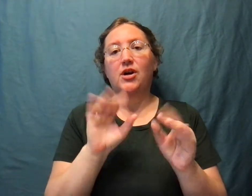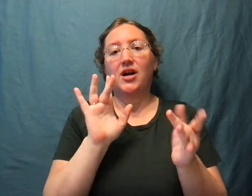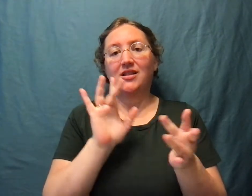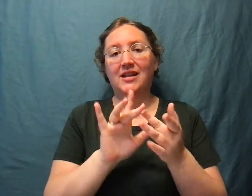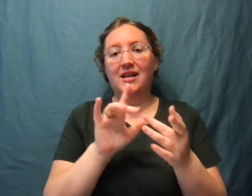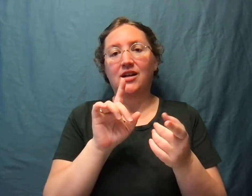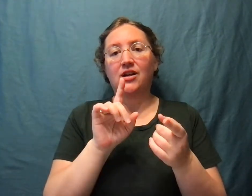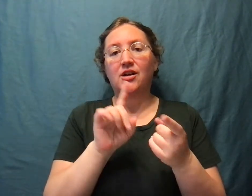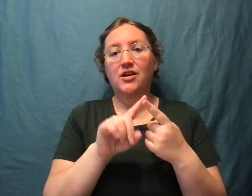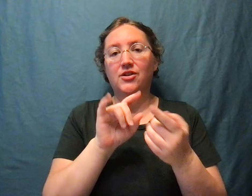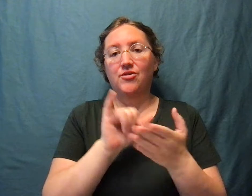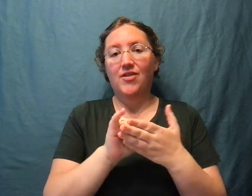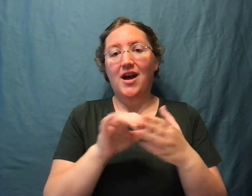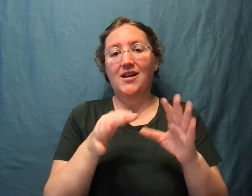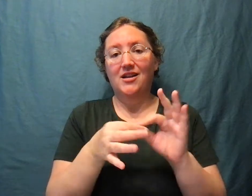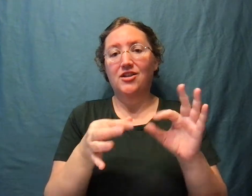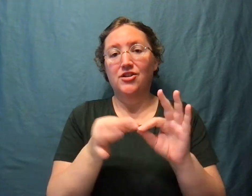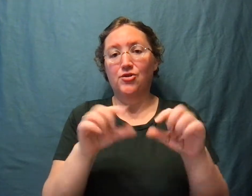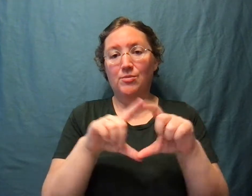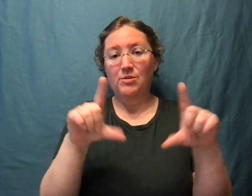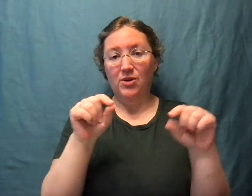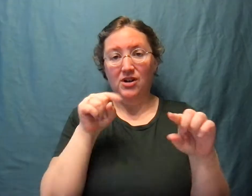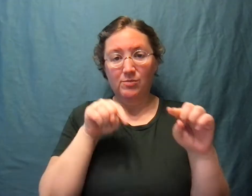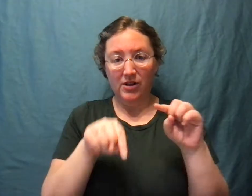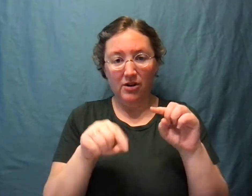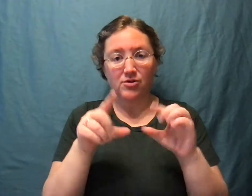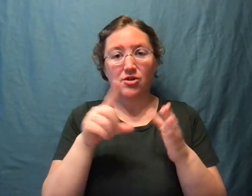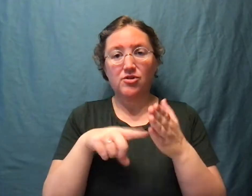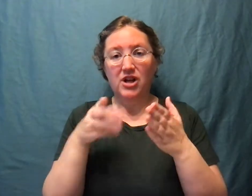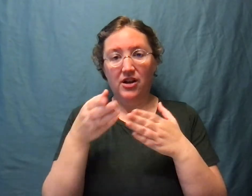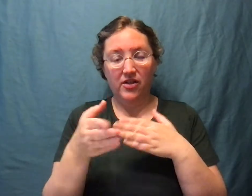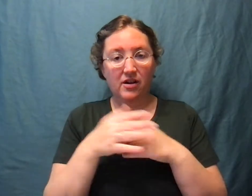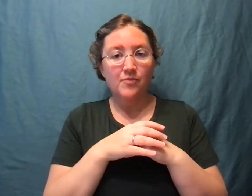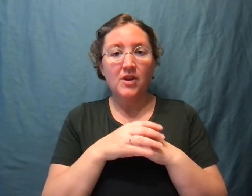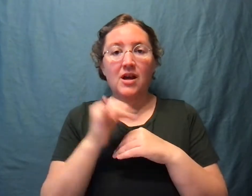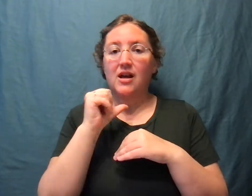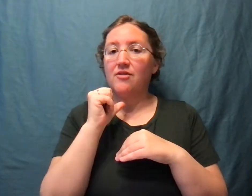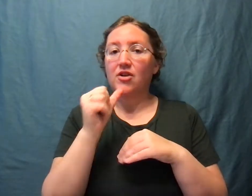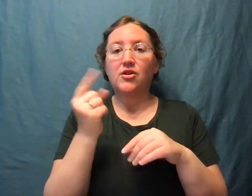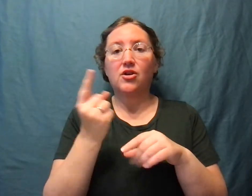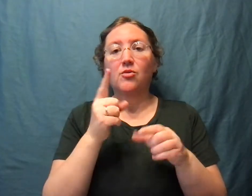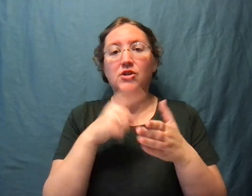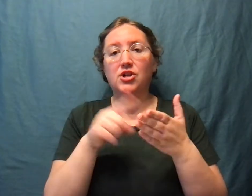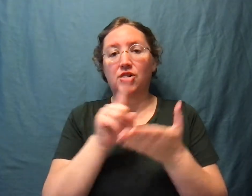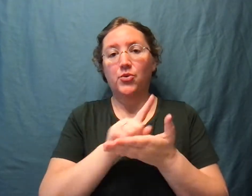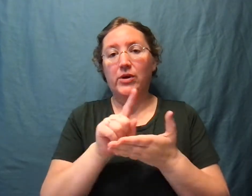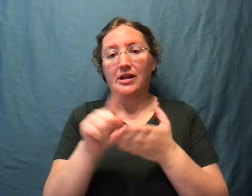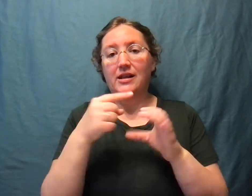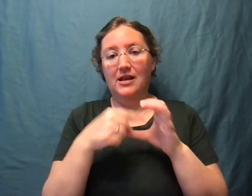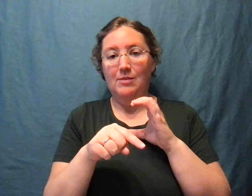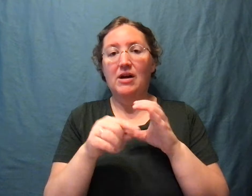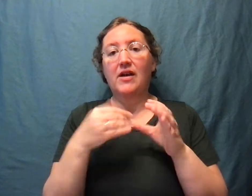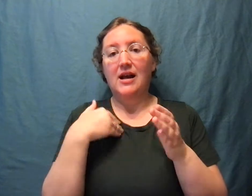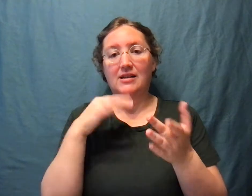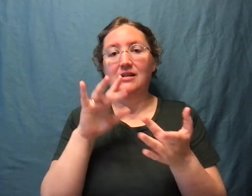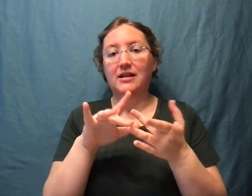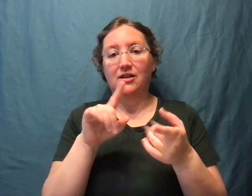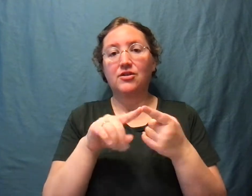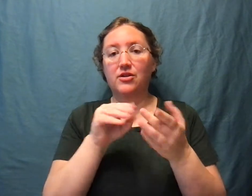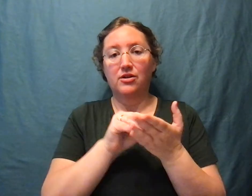a link to that in the description box below, so check there. If not, you can always check your weekly email that has the link to the notes